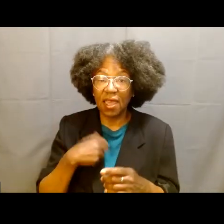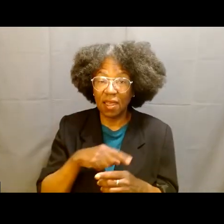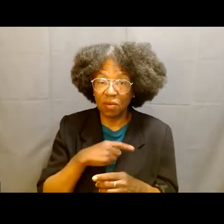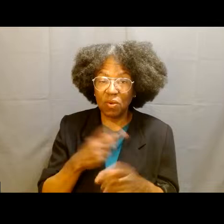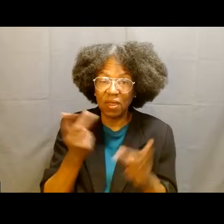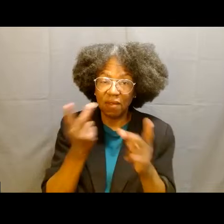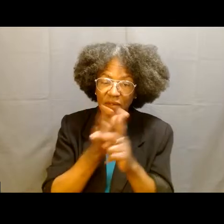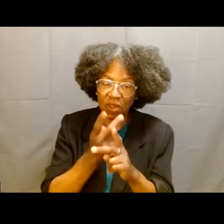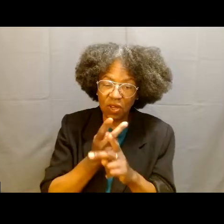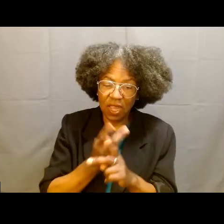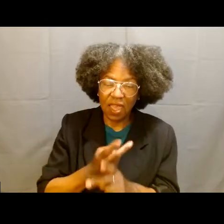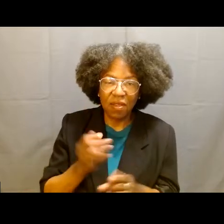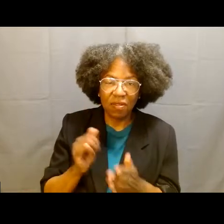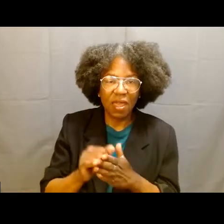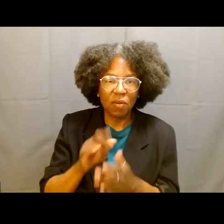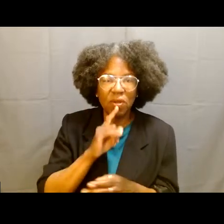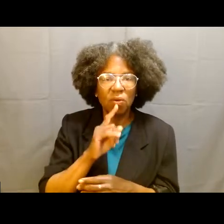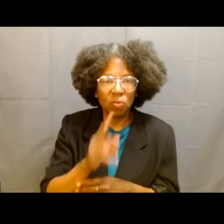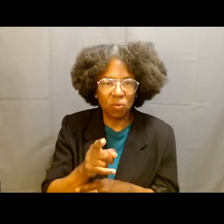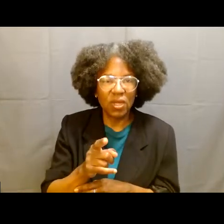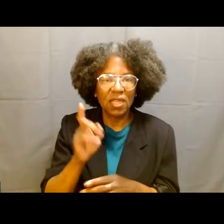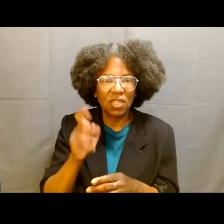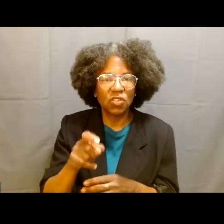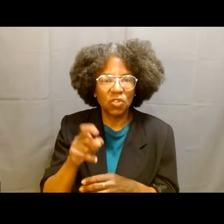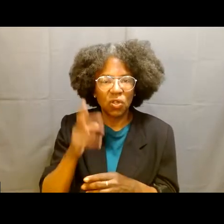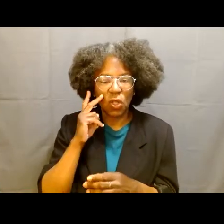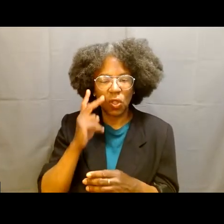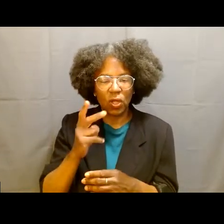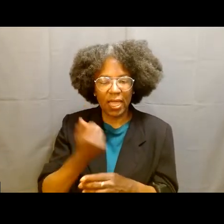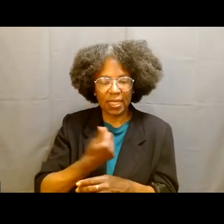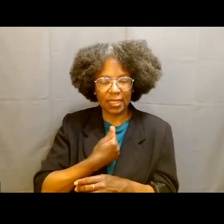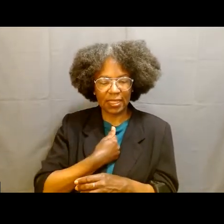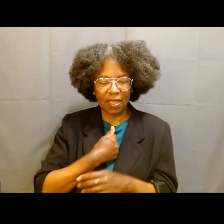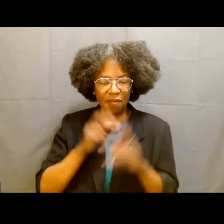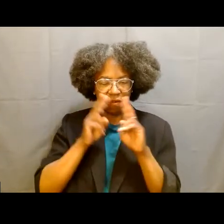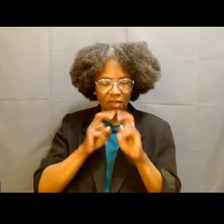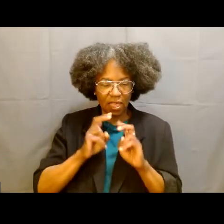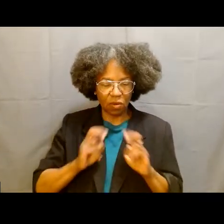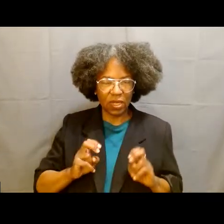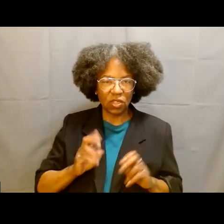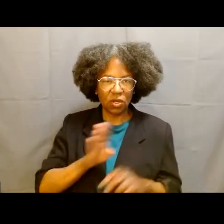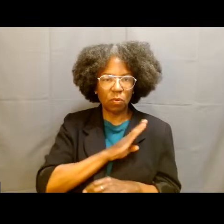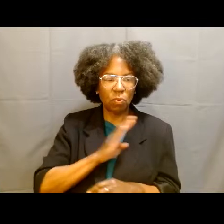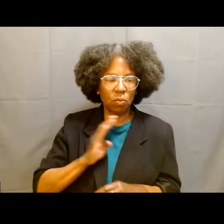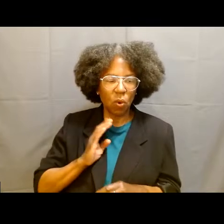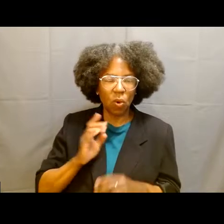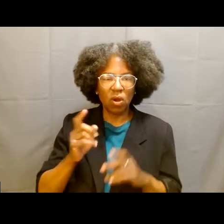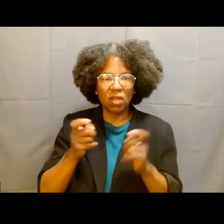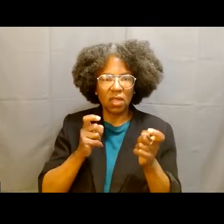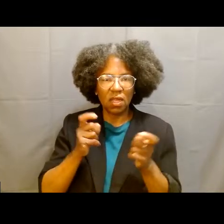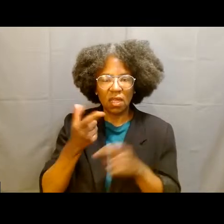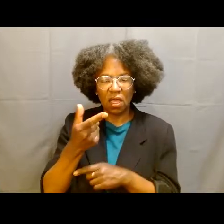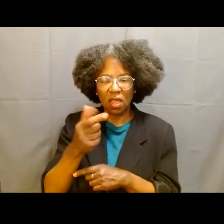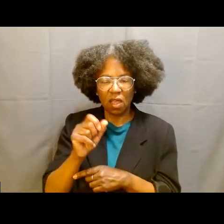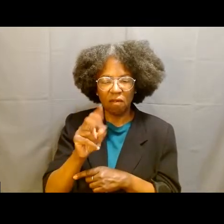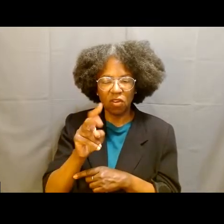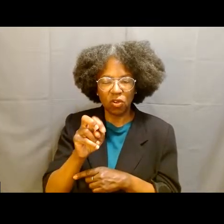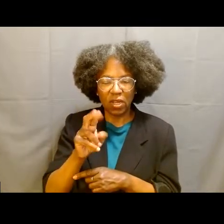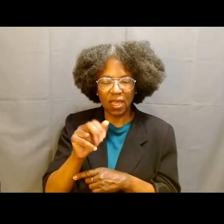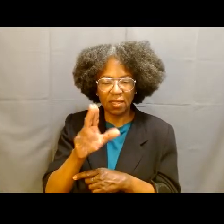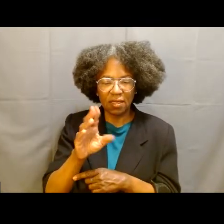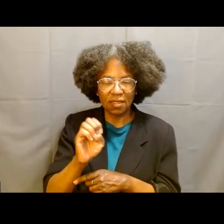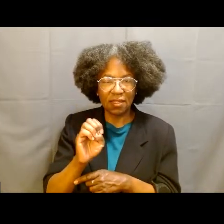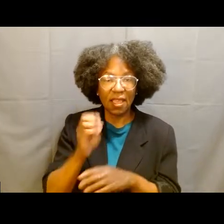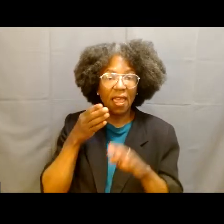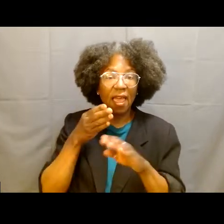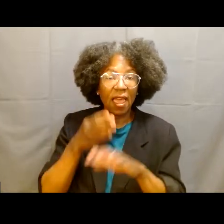really should look at the self-evaluation of the board governance after the end of the school year. Just because